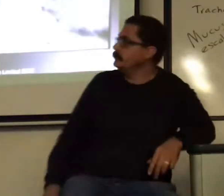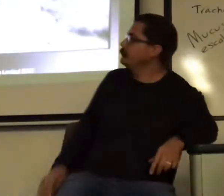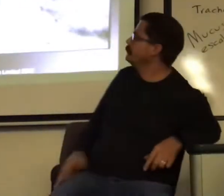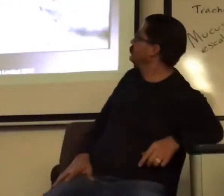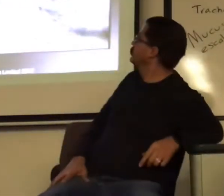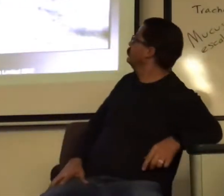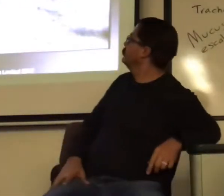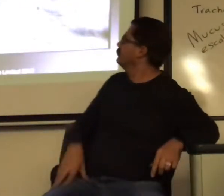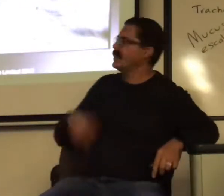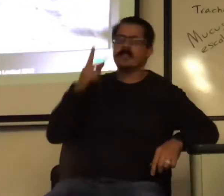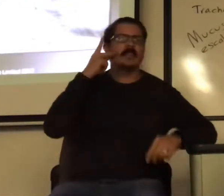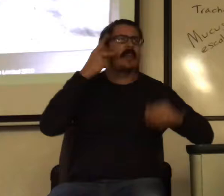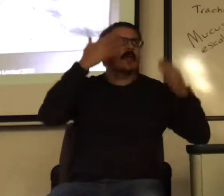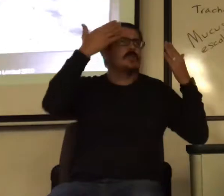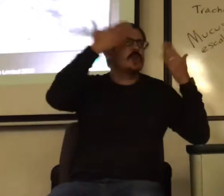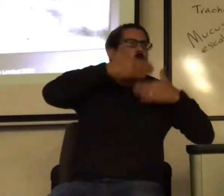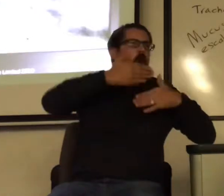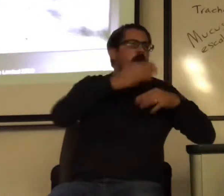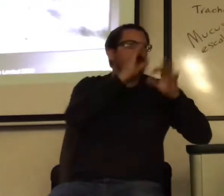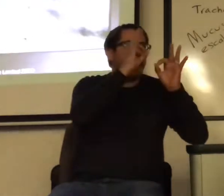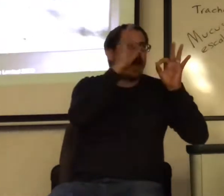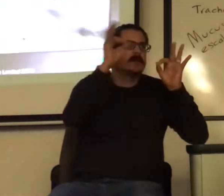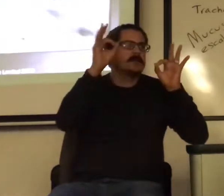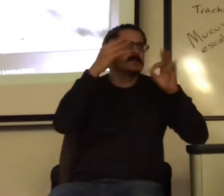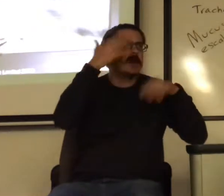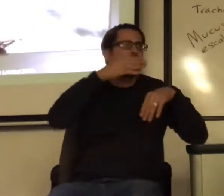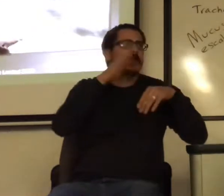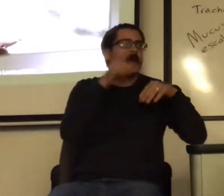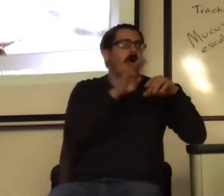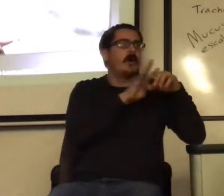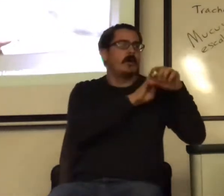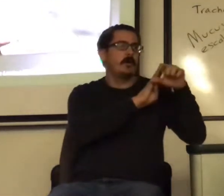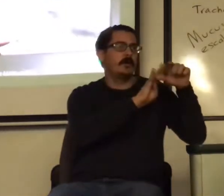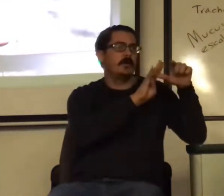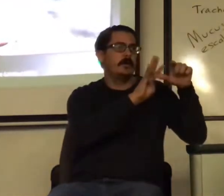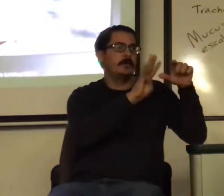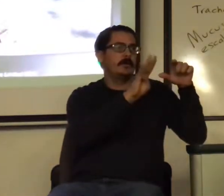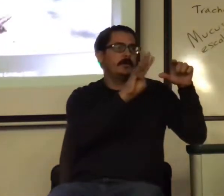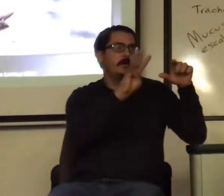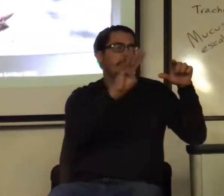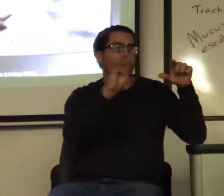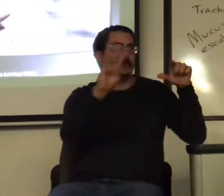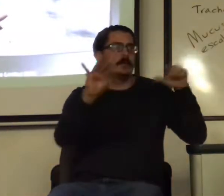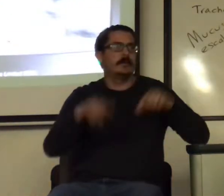You see the dark spots? And they're all moving in one direction?